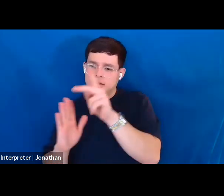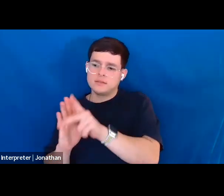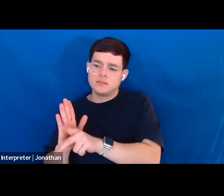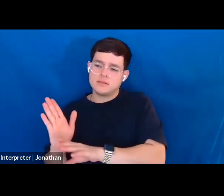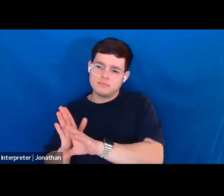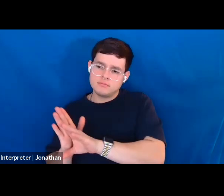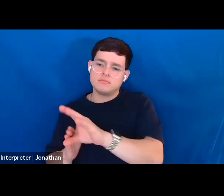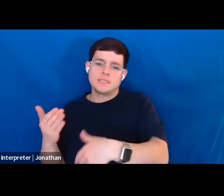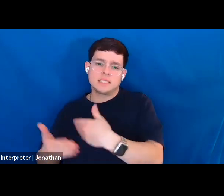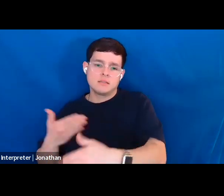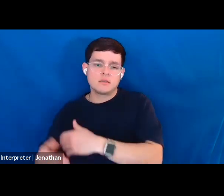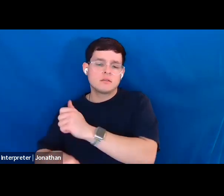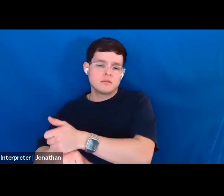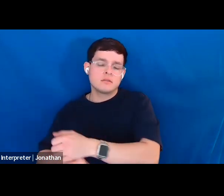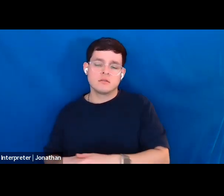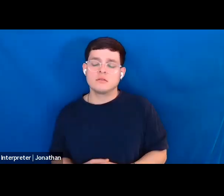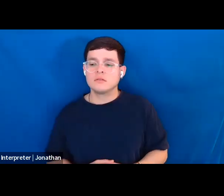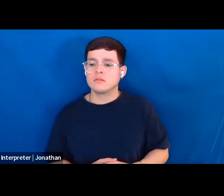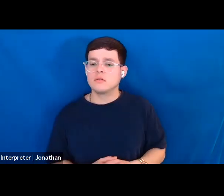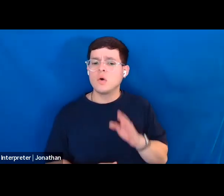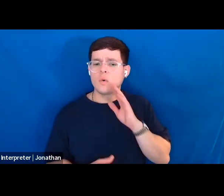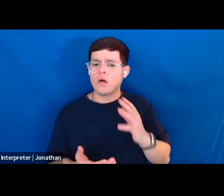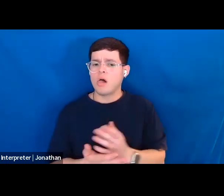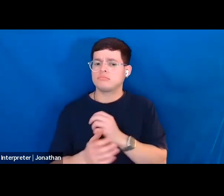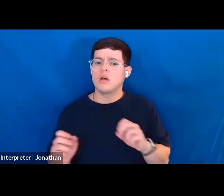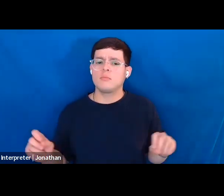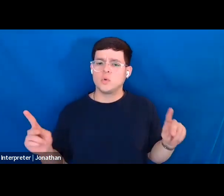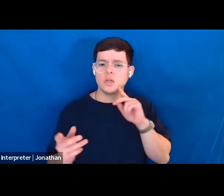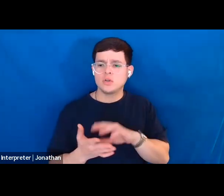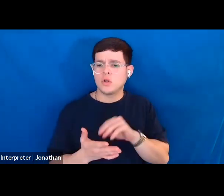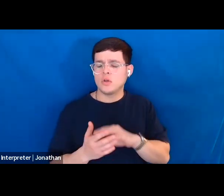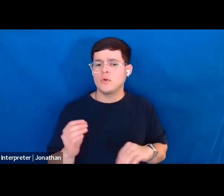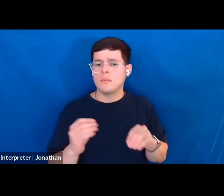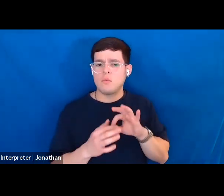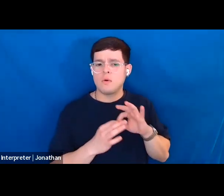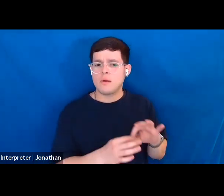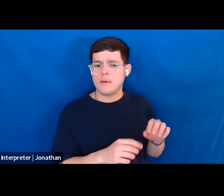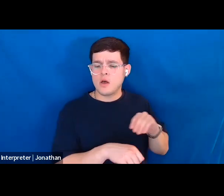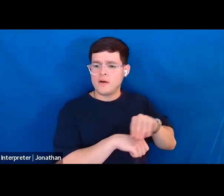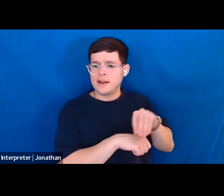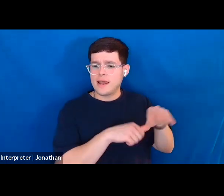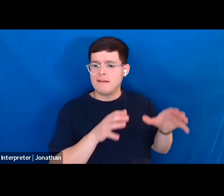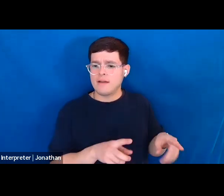You will have the opportunity to learn more about our advisors on our